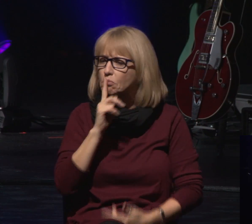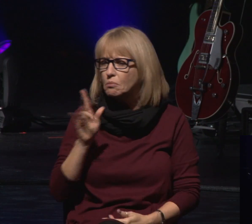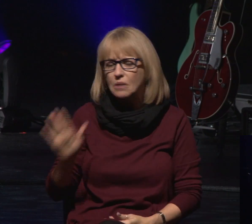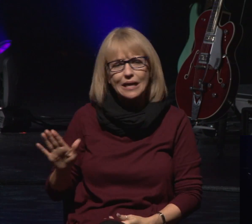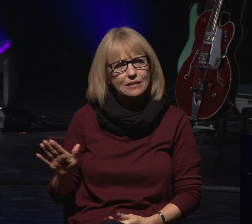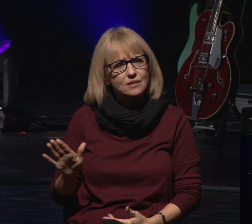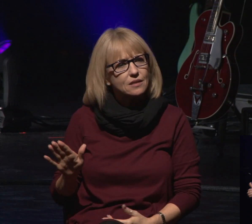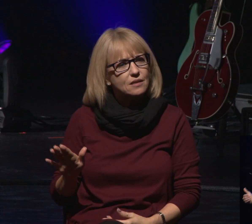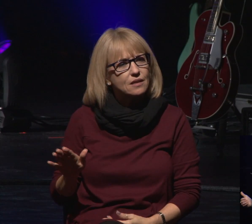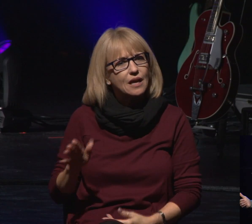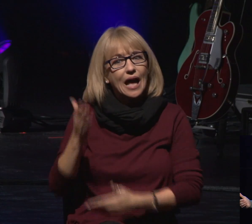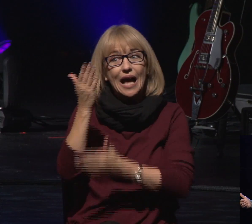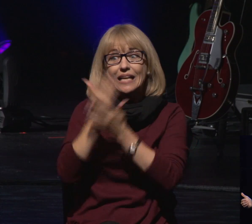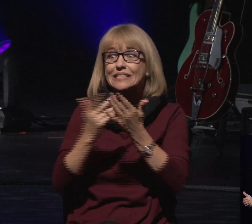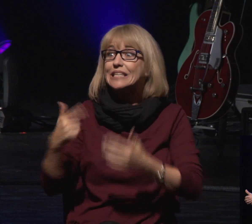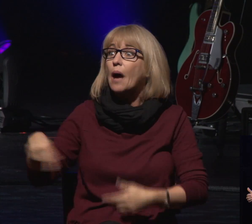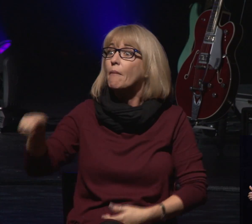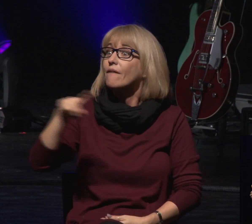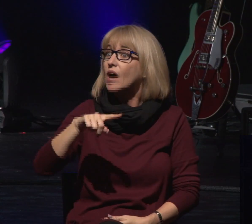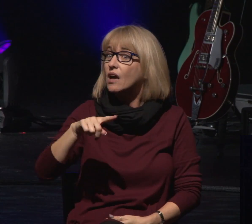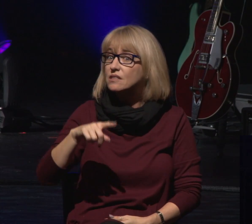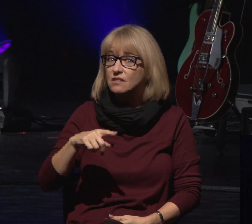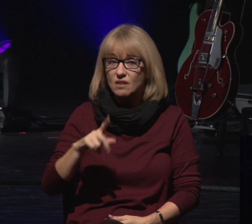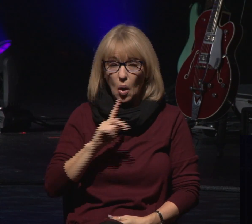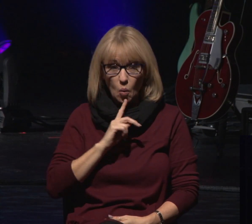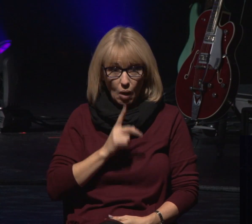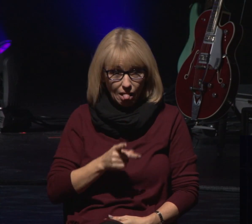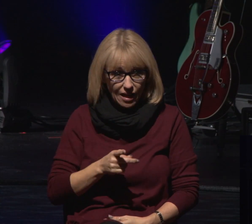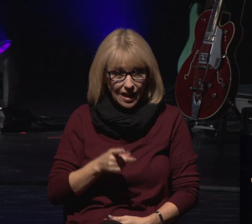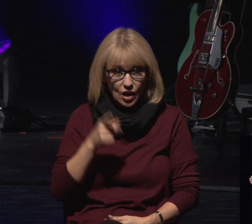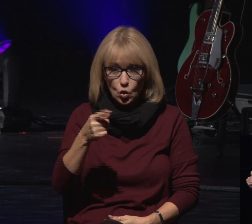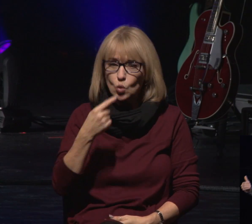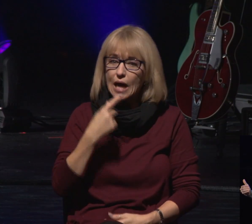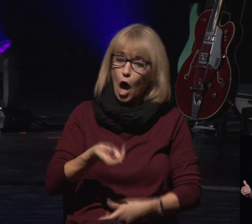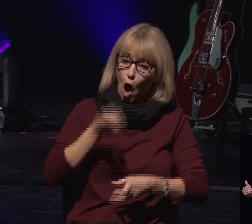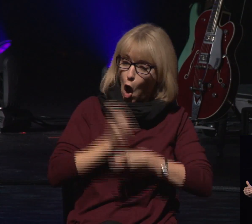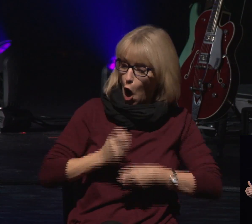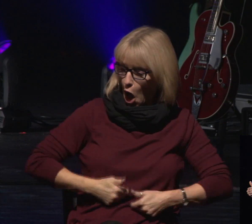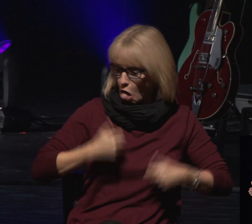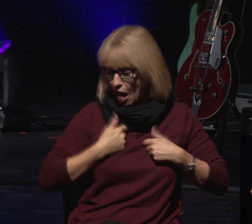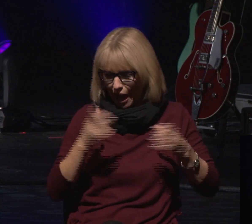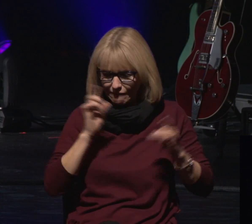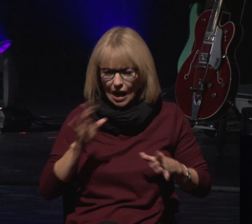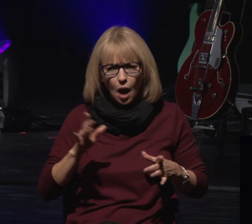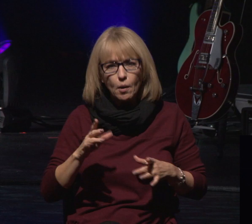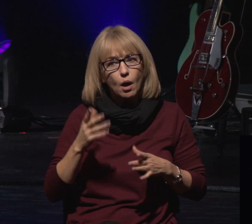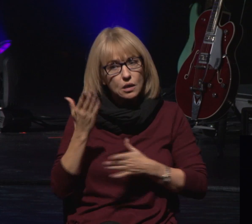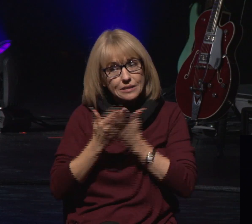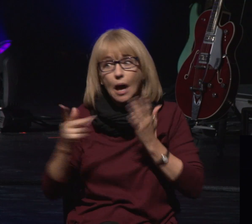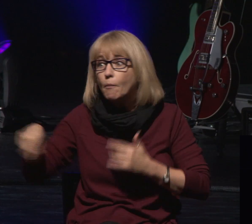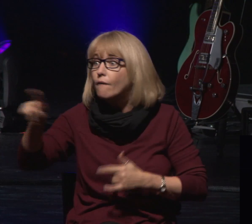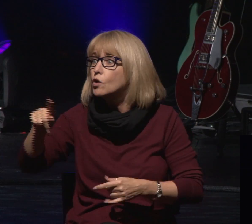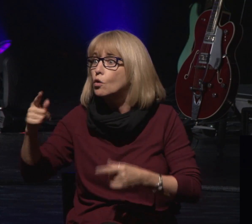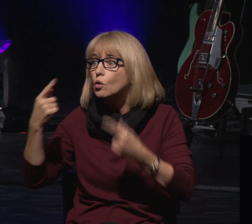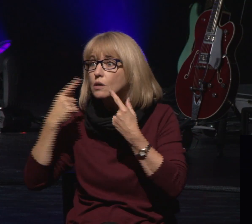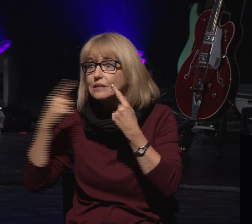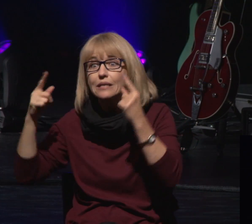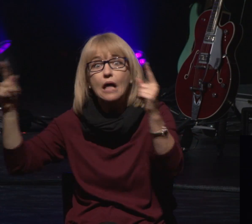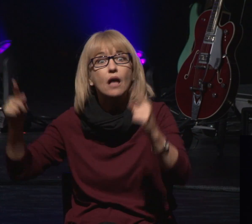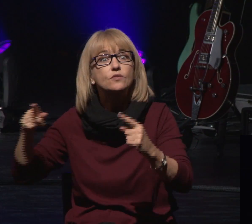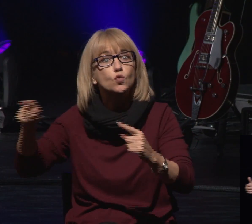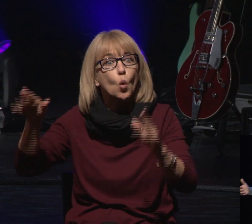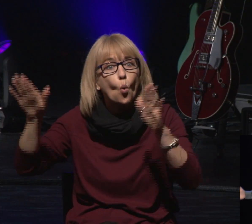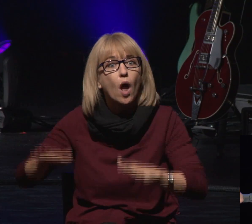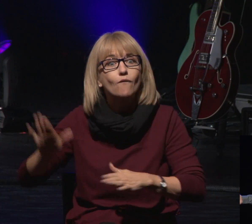the hard things of life that knock you down, but in reality, you've had some great success. You've done really well.